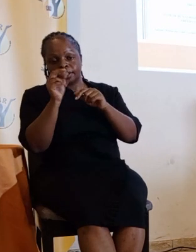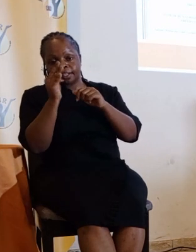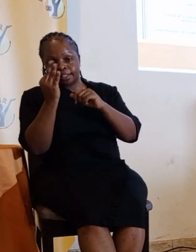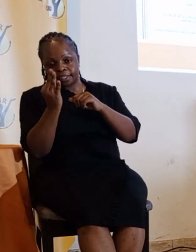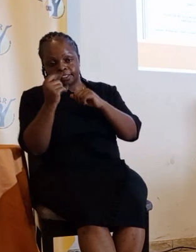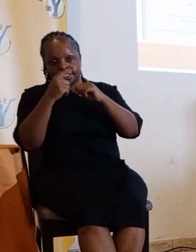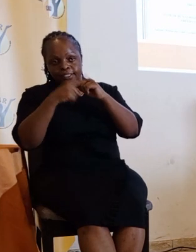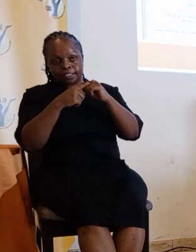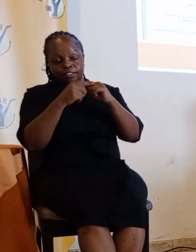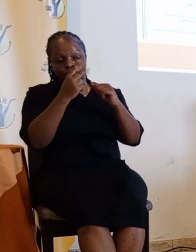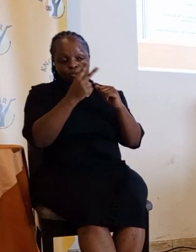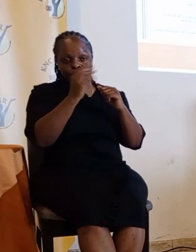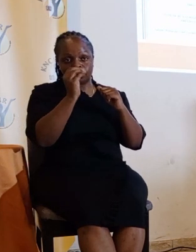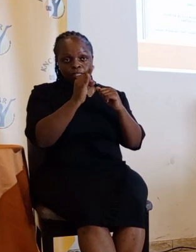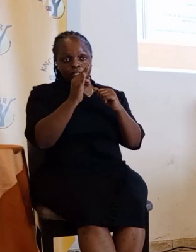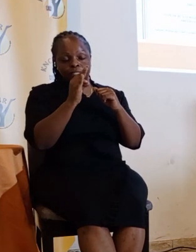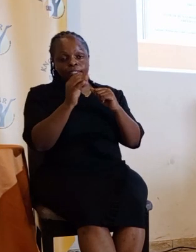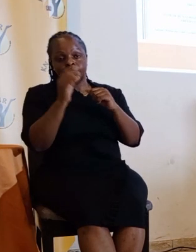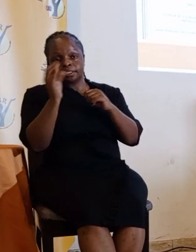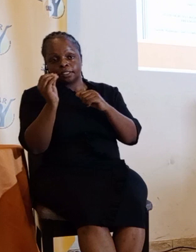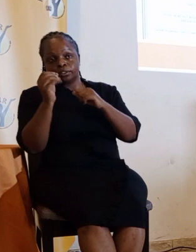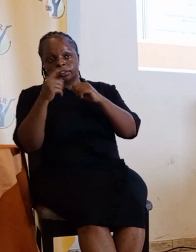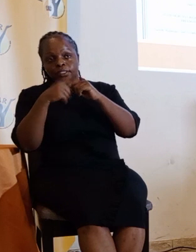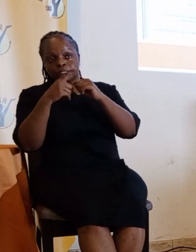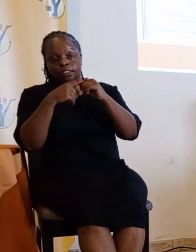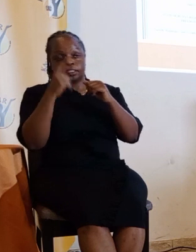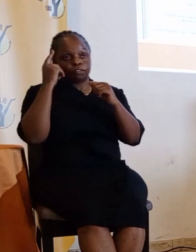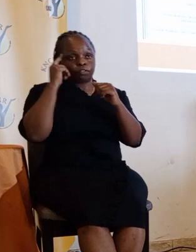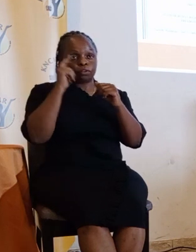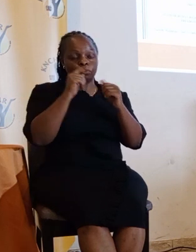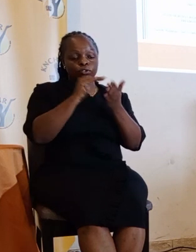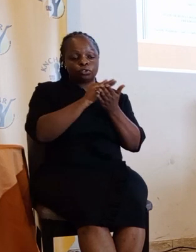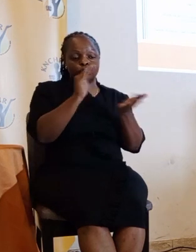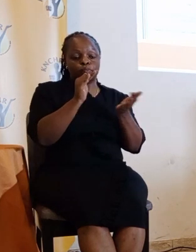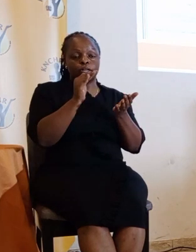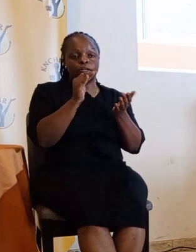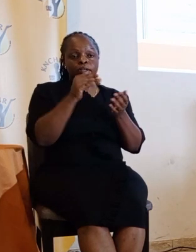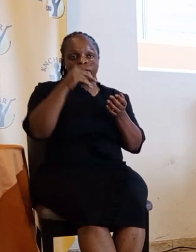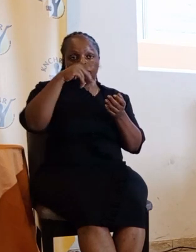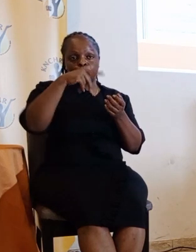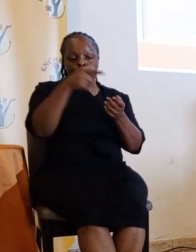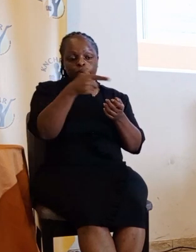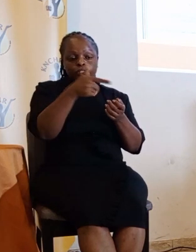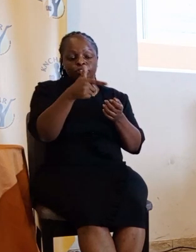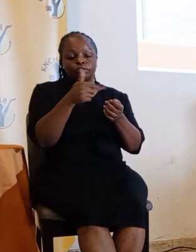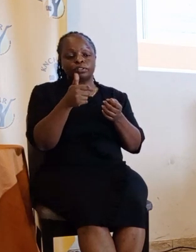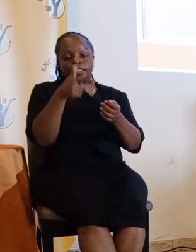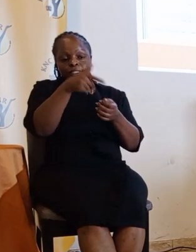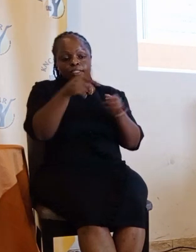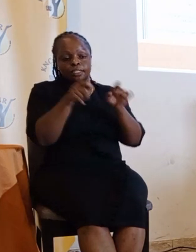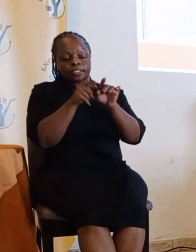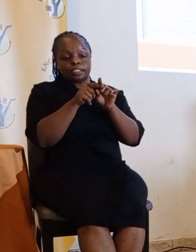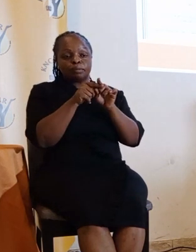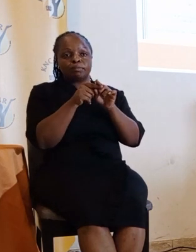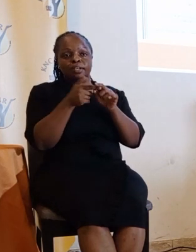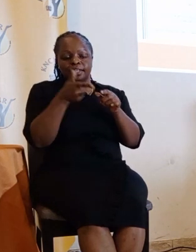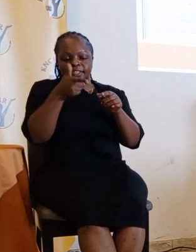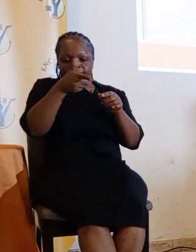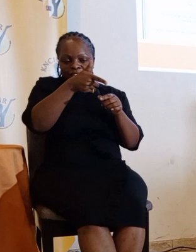and 47, and 203 and 06 for super petrol, diesel, and kerosene respectively.